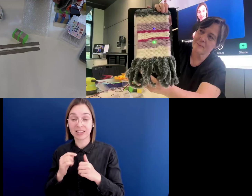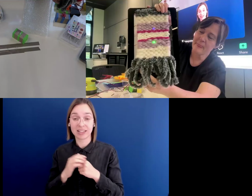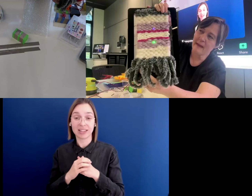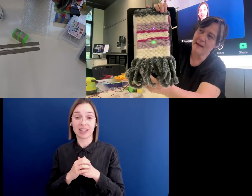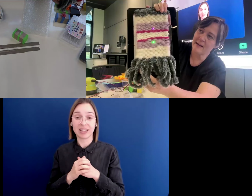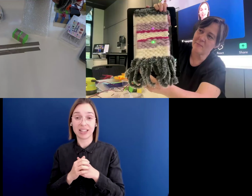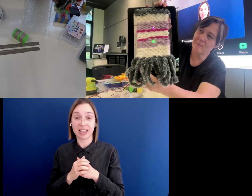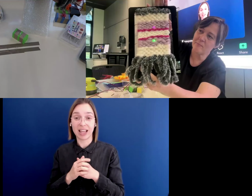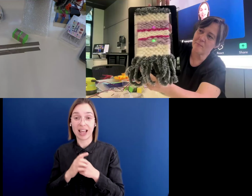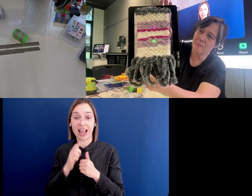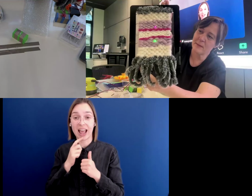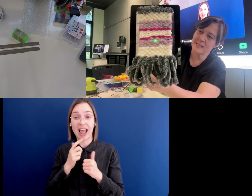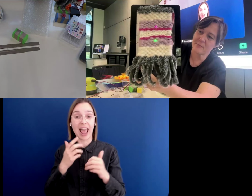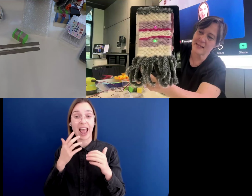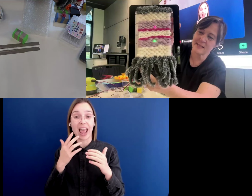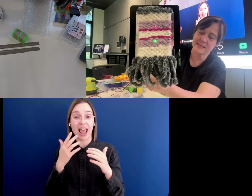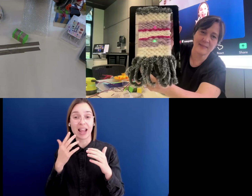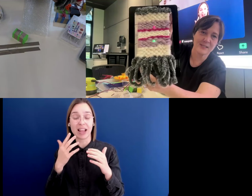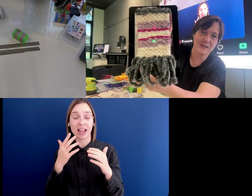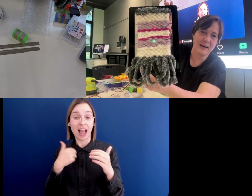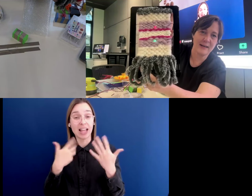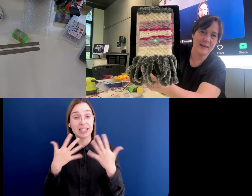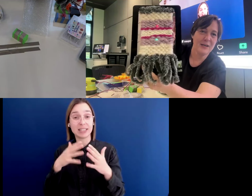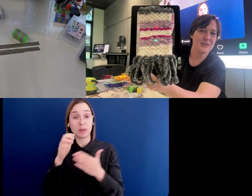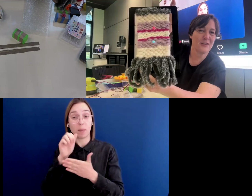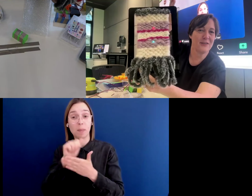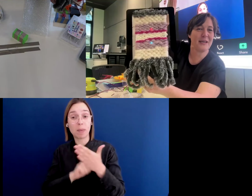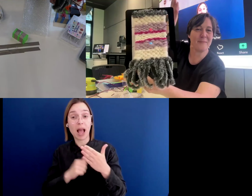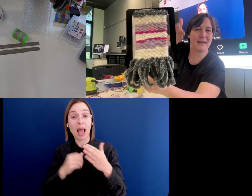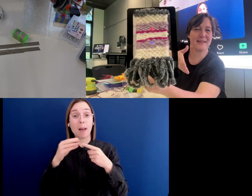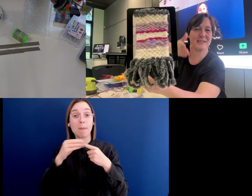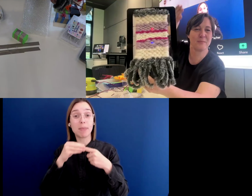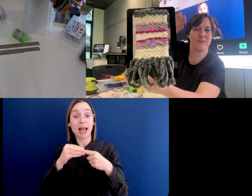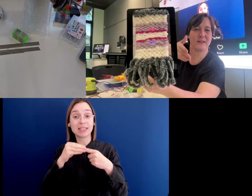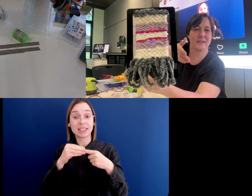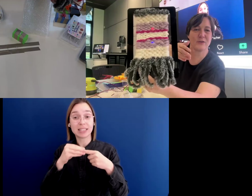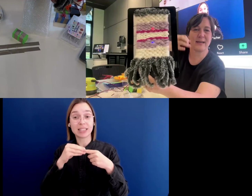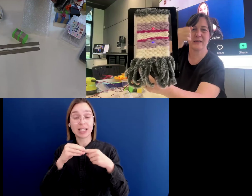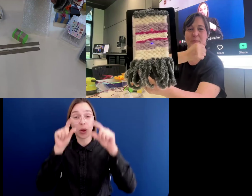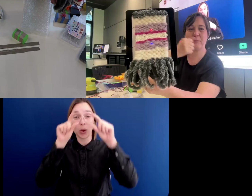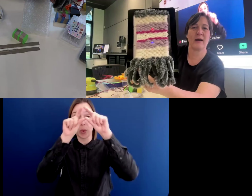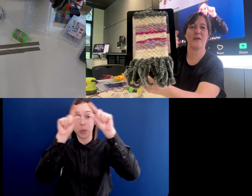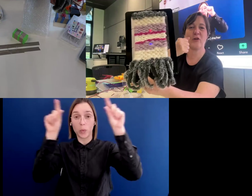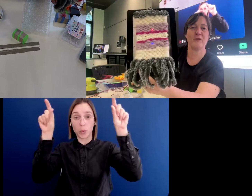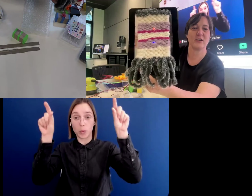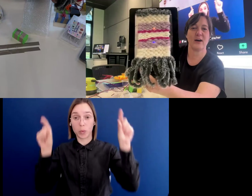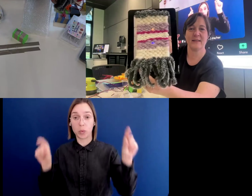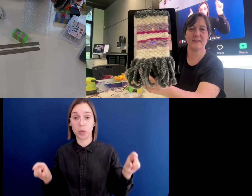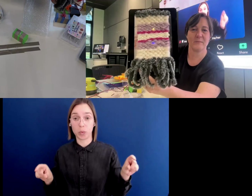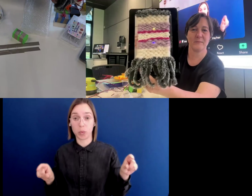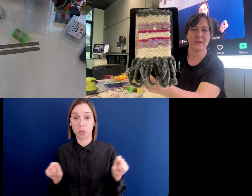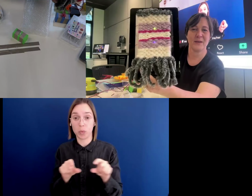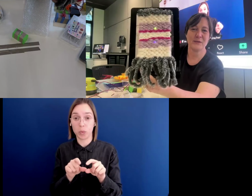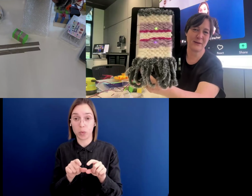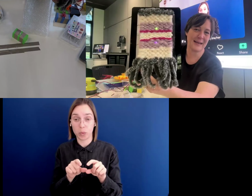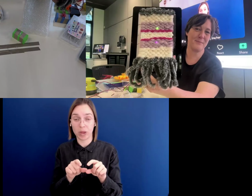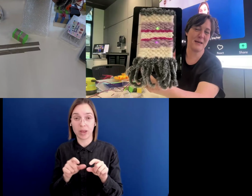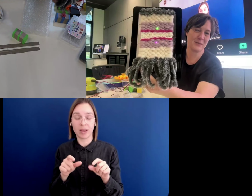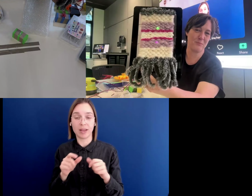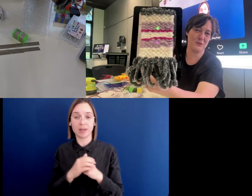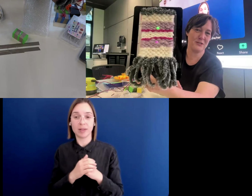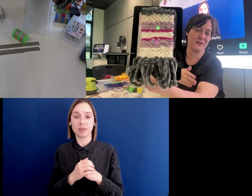a piece of plastic down the side so that you keep the edges perfectly straight because people can't over tighten them.